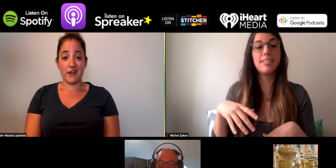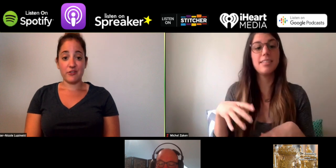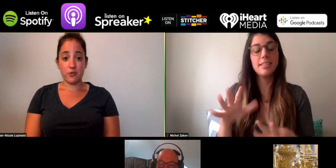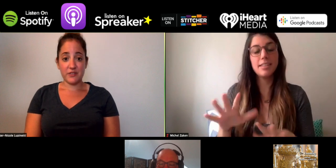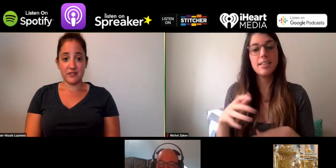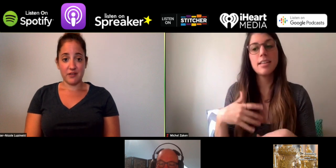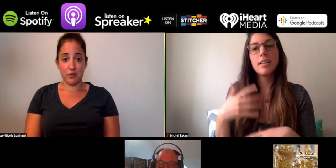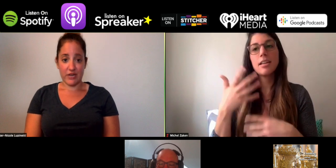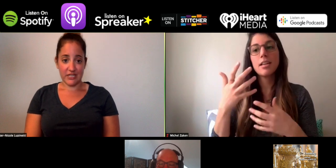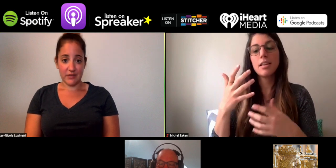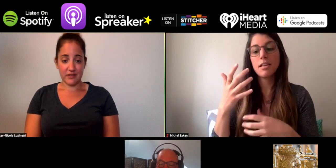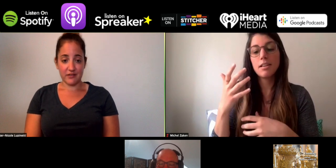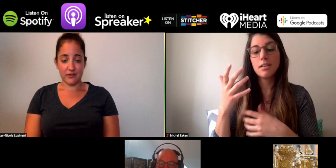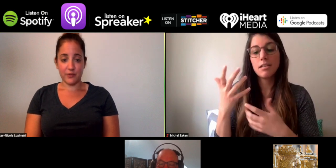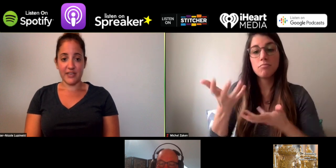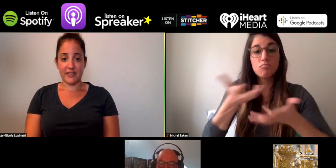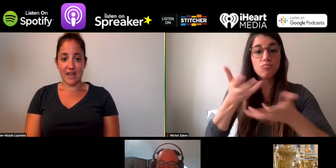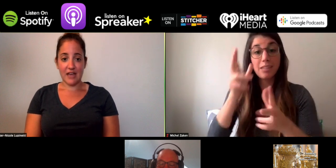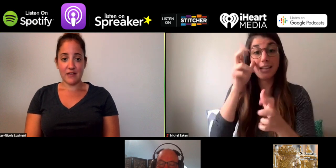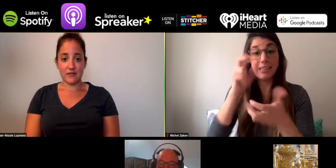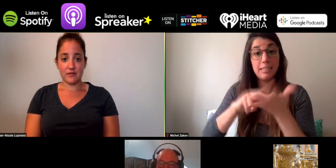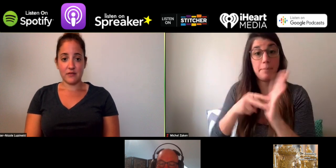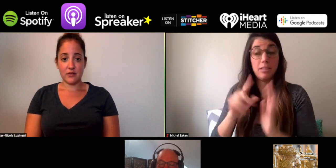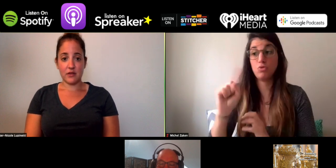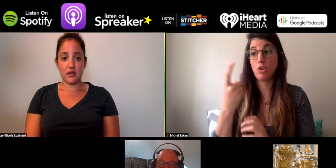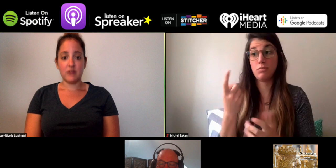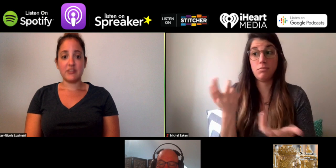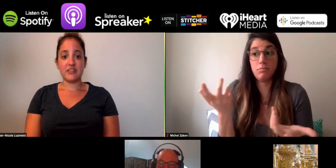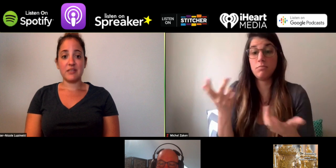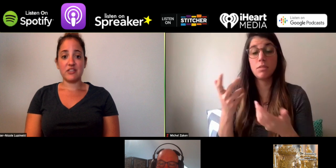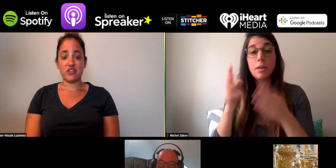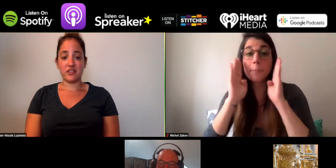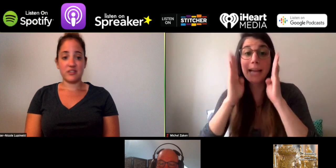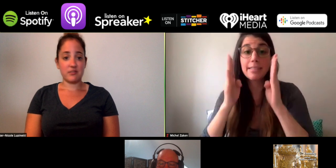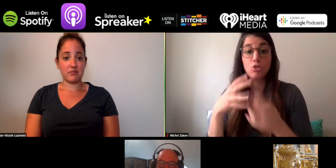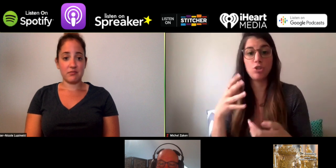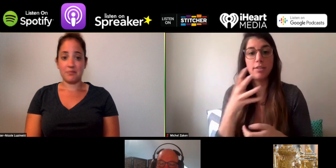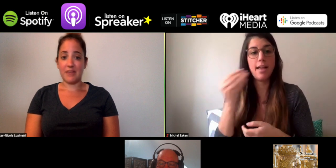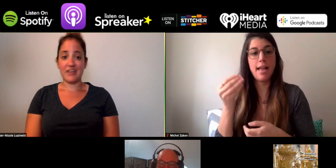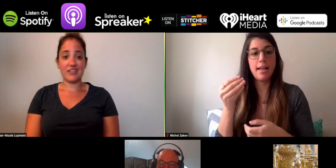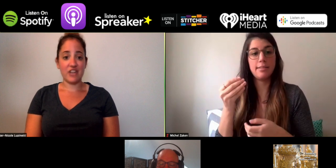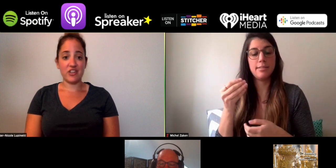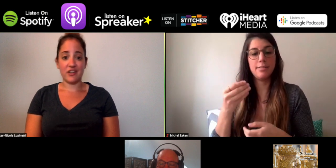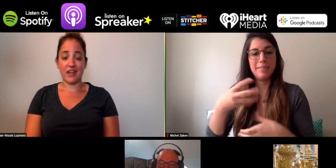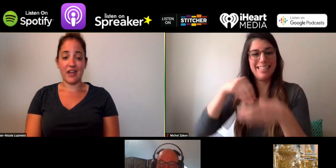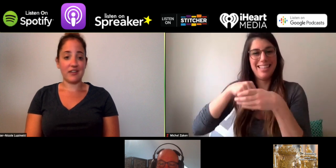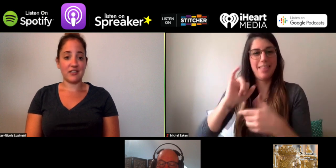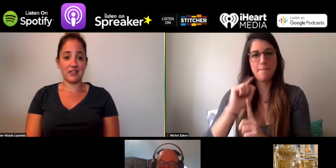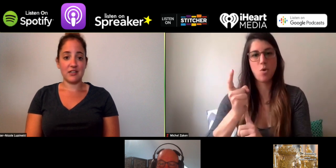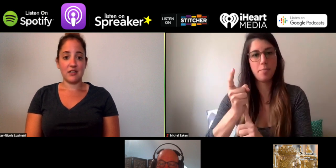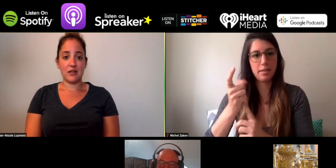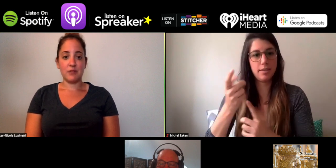For friend groups and more intimate groups like that, listening means just paying attention